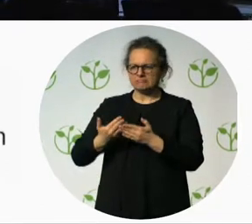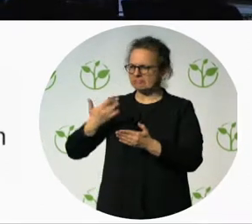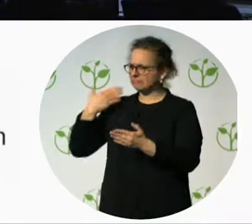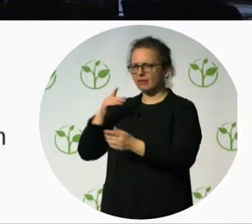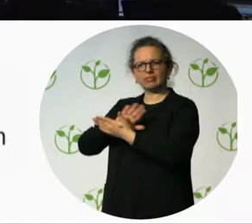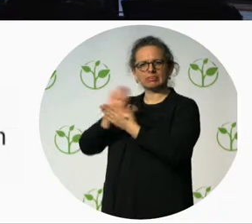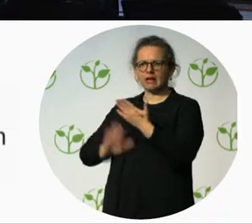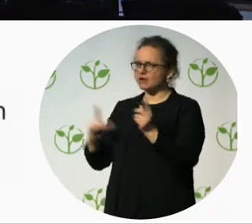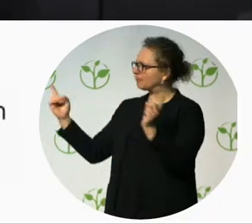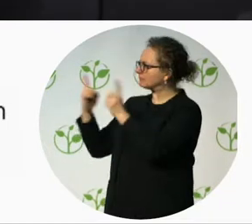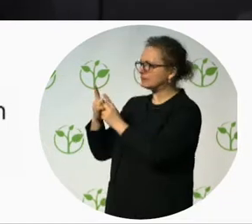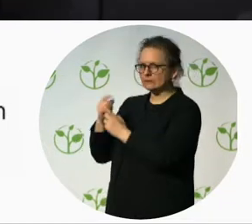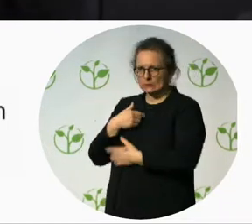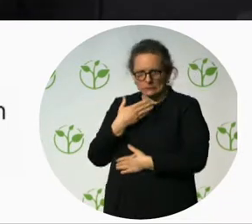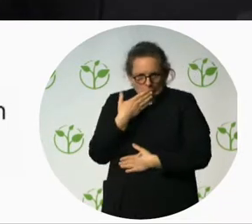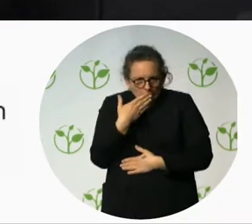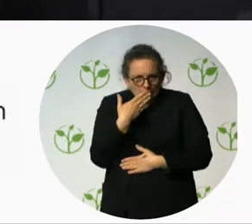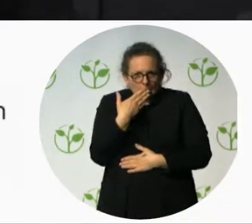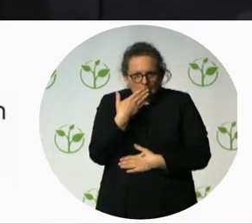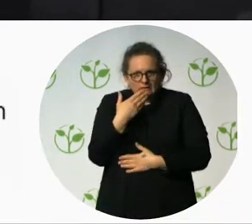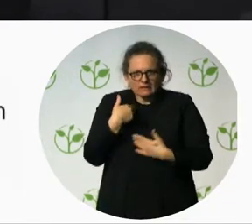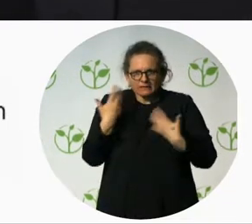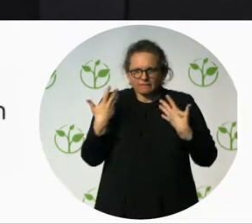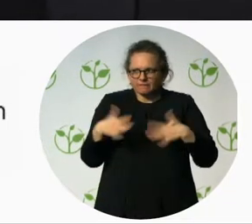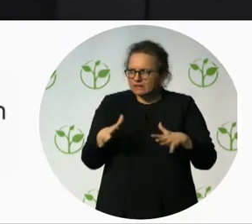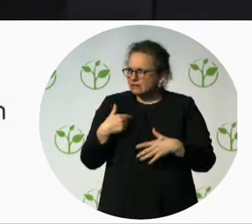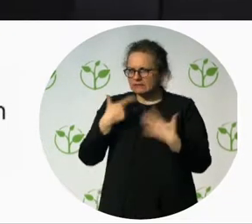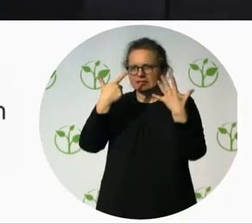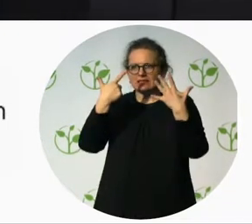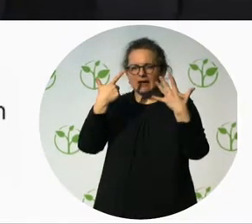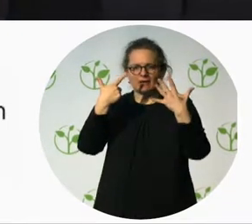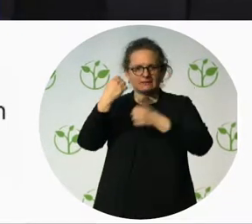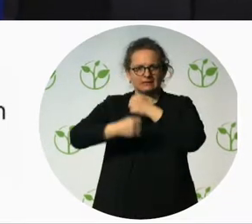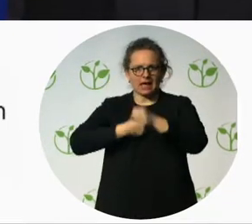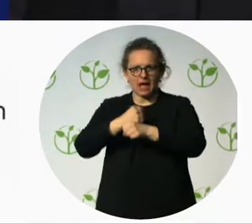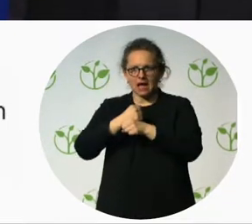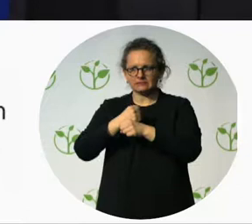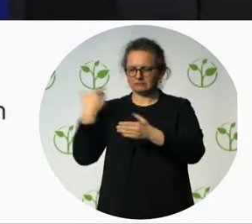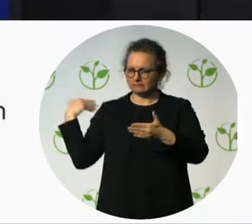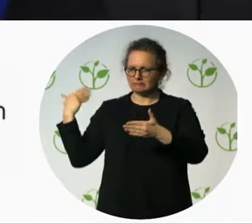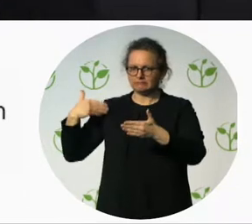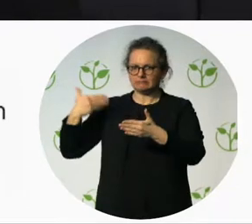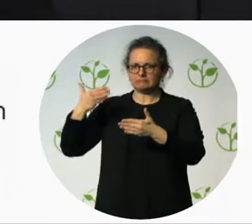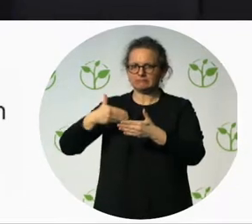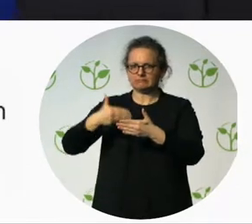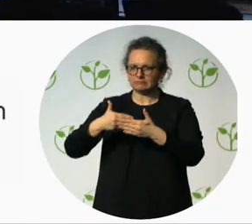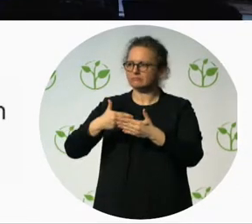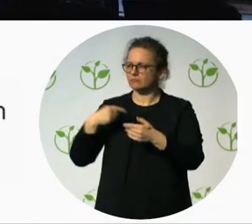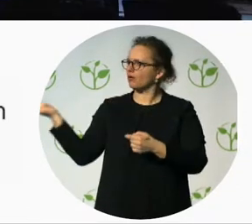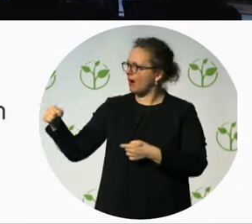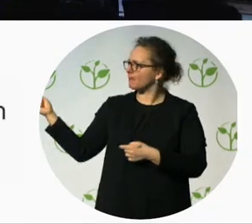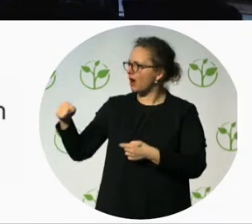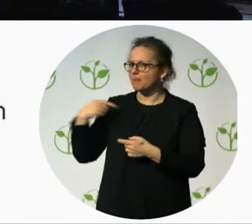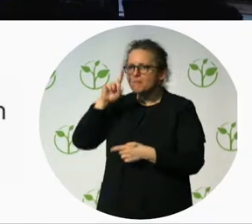we've had 7 years of the Zero Conference and I've been moderating. I wish I could accuse my blindness as being the reason that I haven't seen you, but that is not the